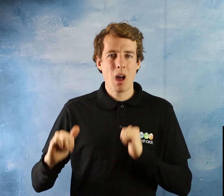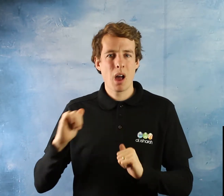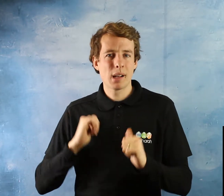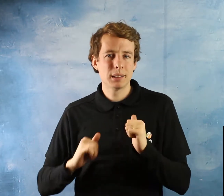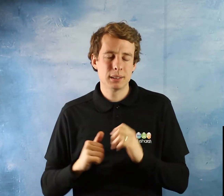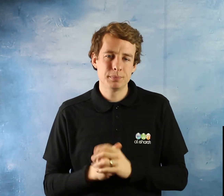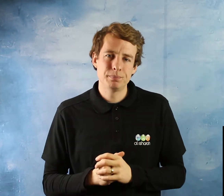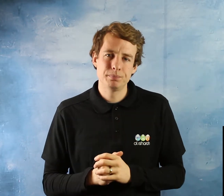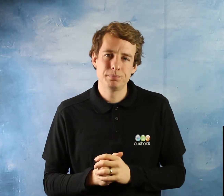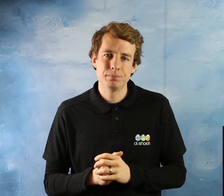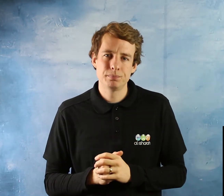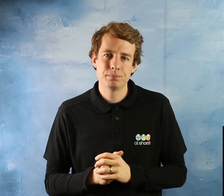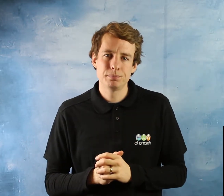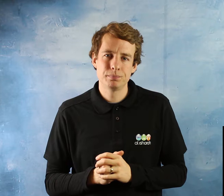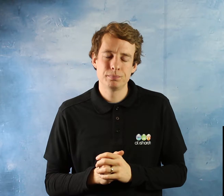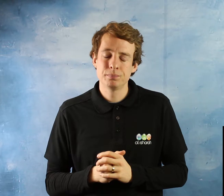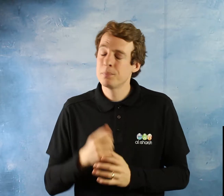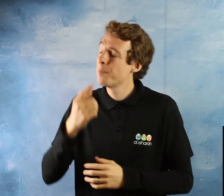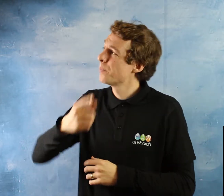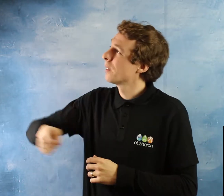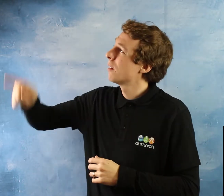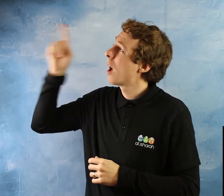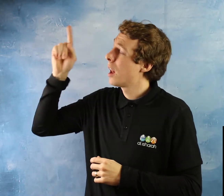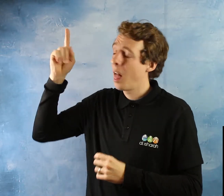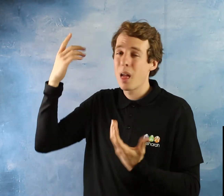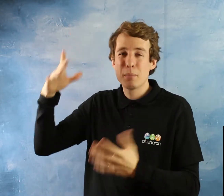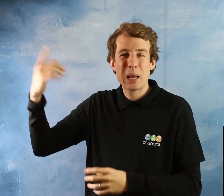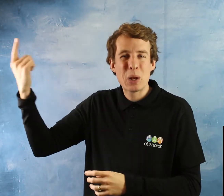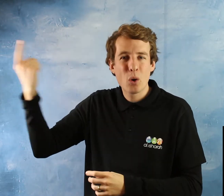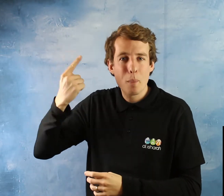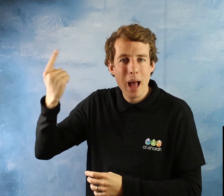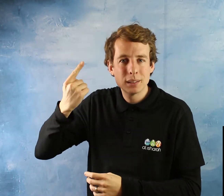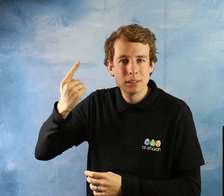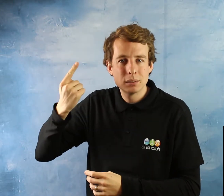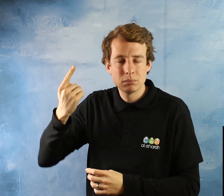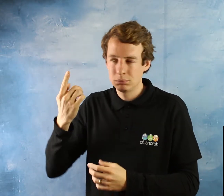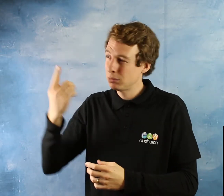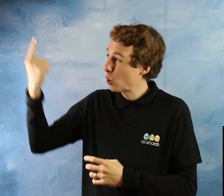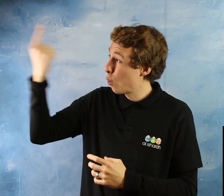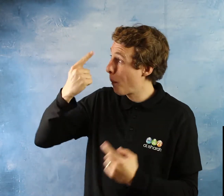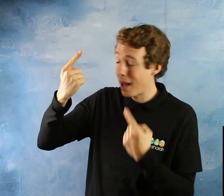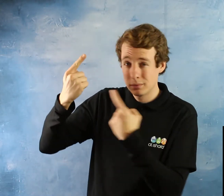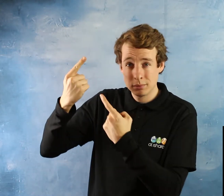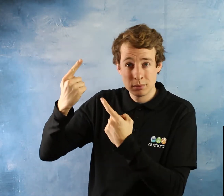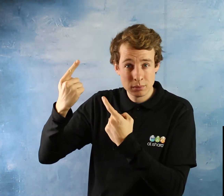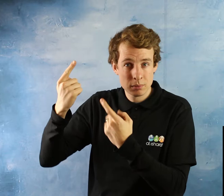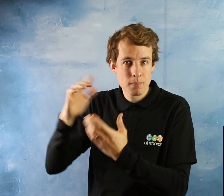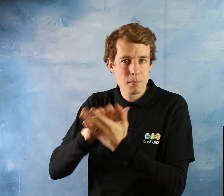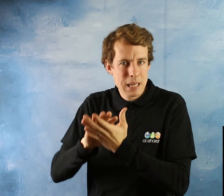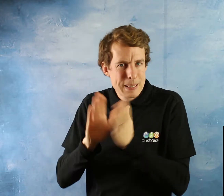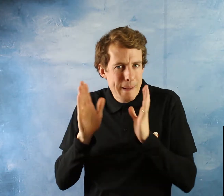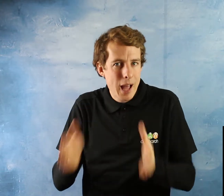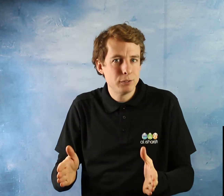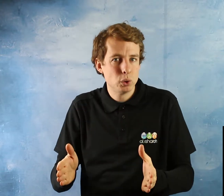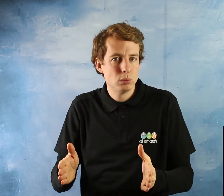Allah subhanahu wa ta'ala command us, and his command is obligatory, it's fard. He said to the